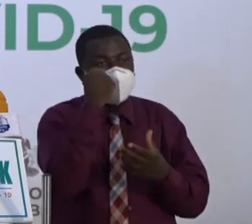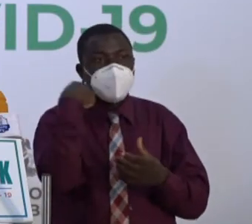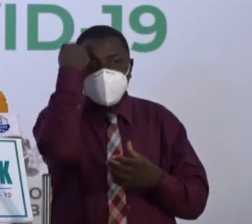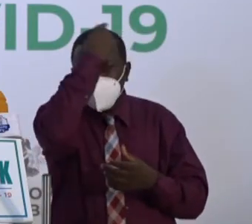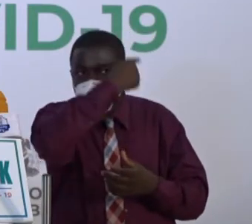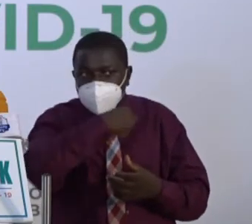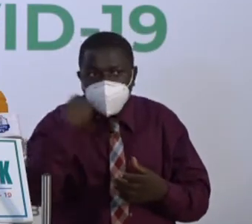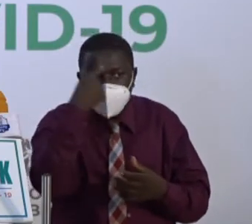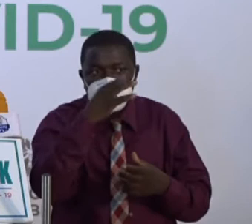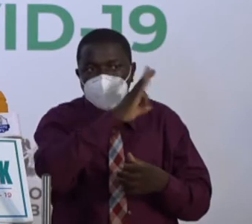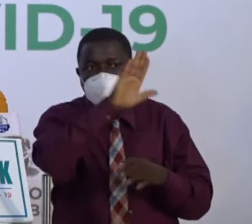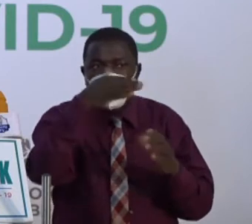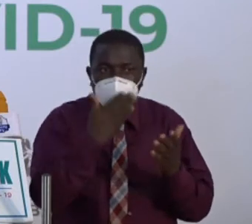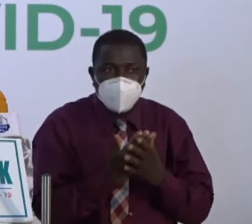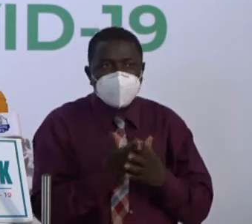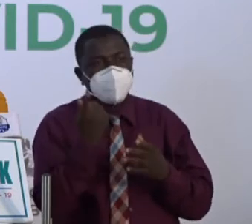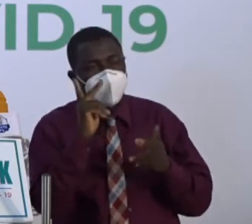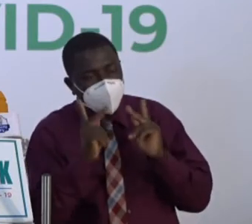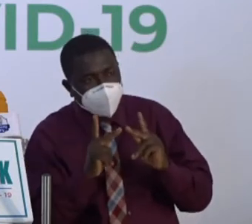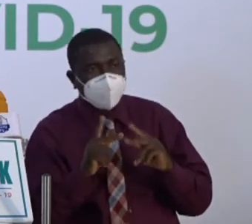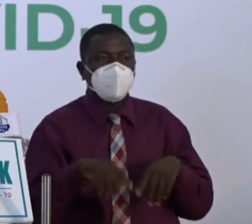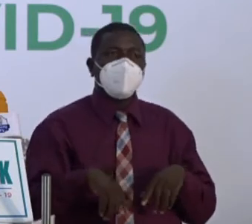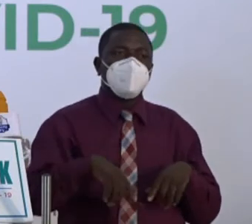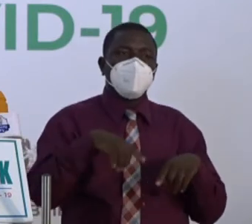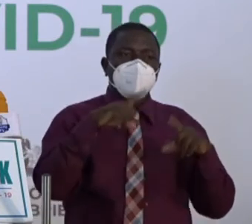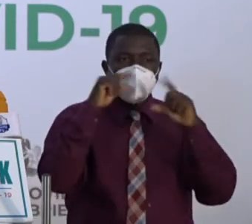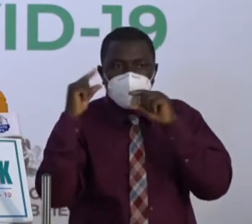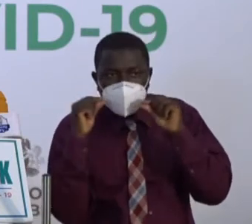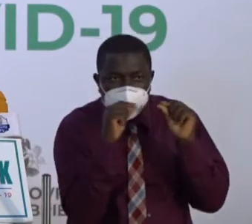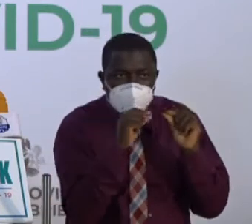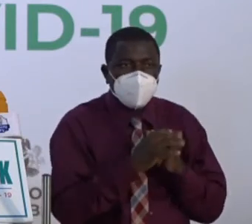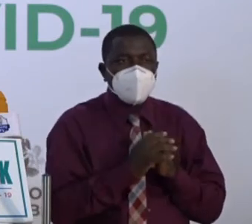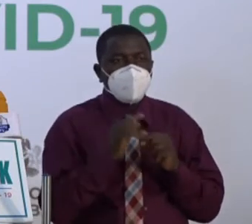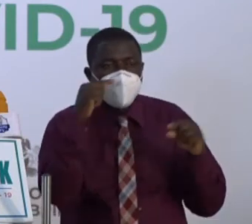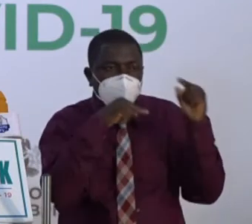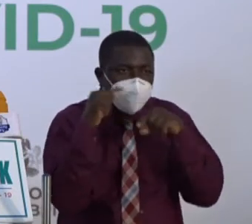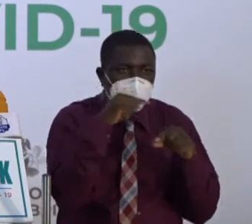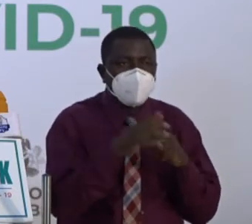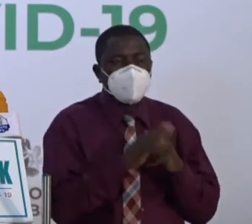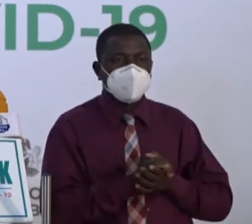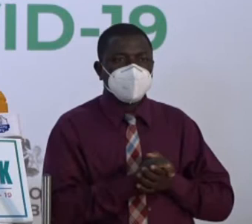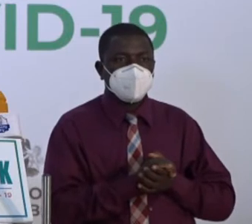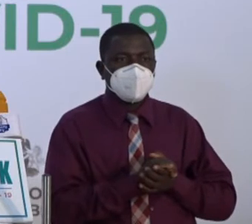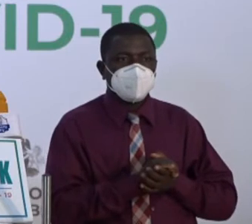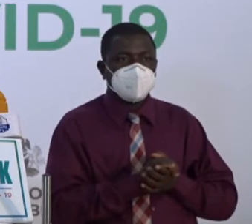scrutiny, mis- and disinformation on the PTF activities.